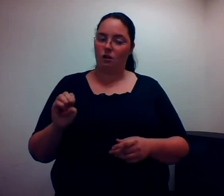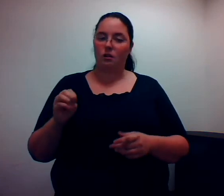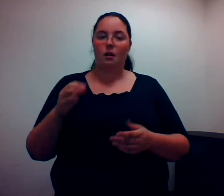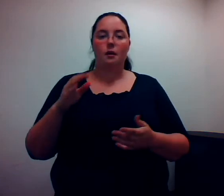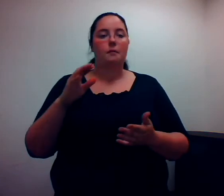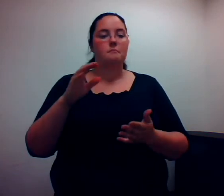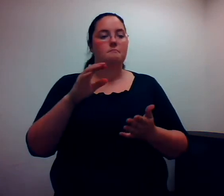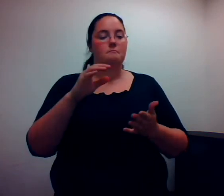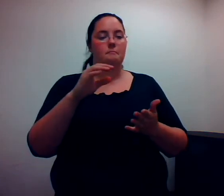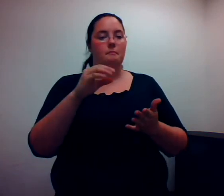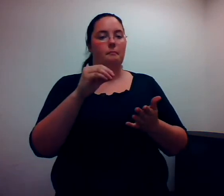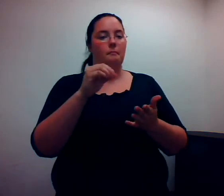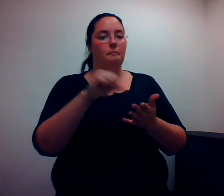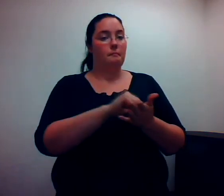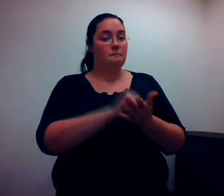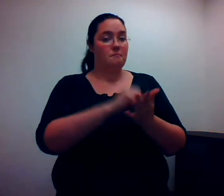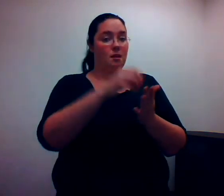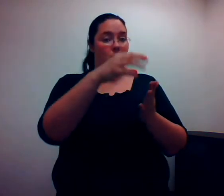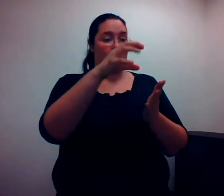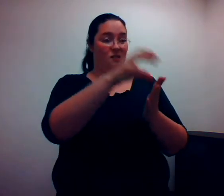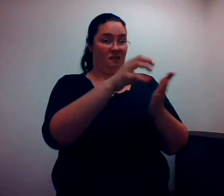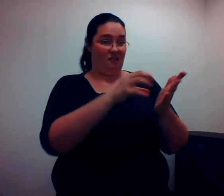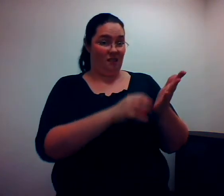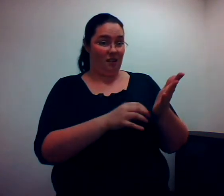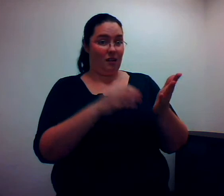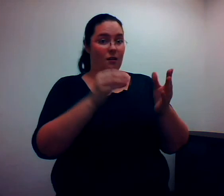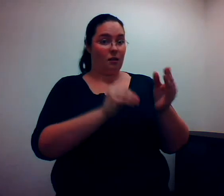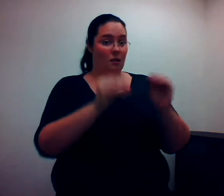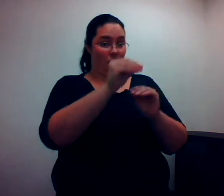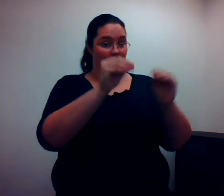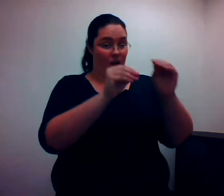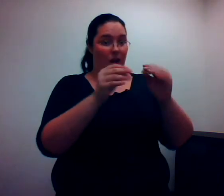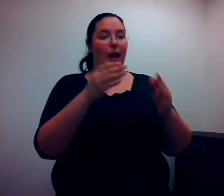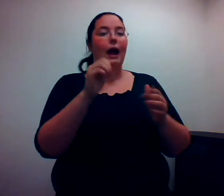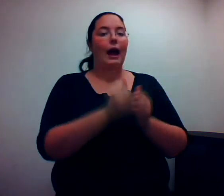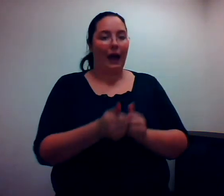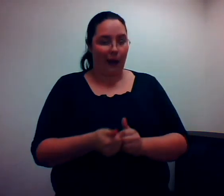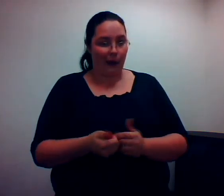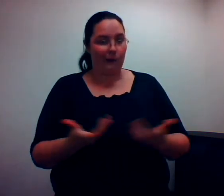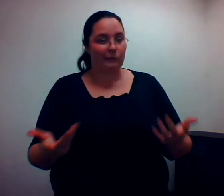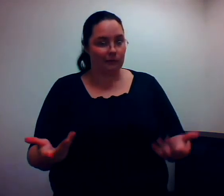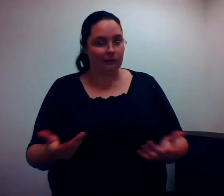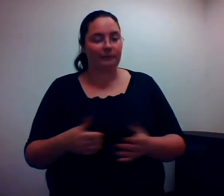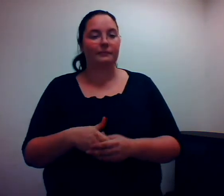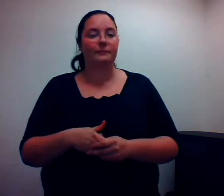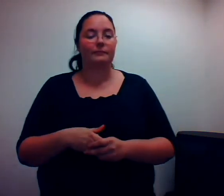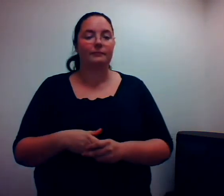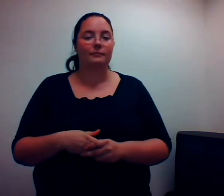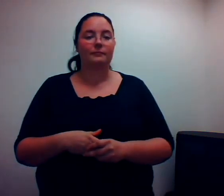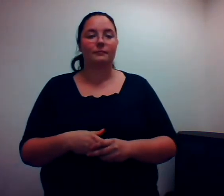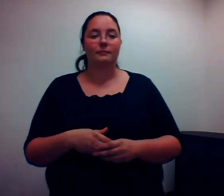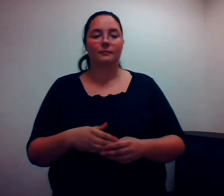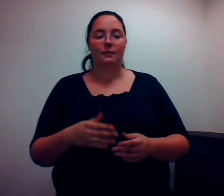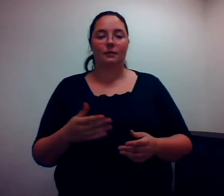an abstract, and the different sections of the paper, how it should be arranged. And they did this, like I said, for 5 different content